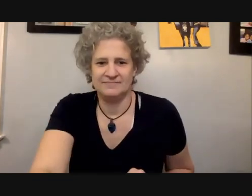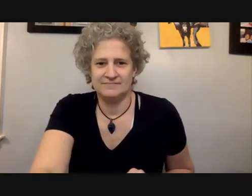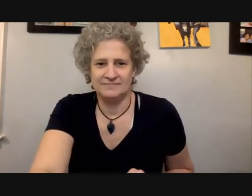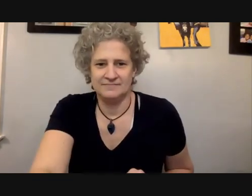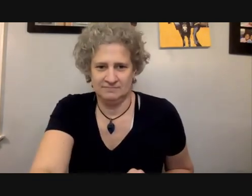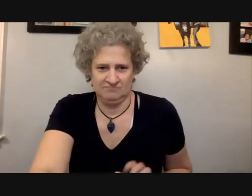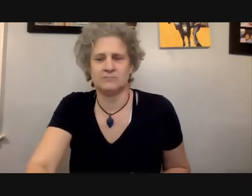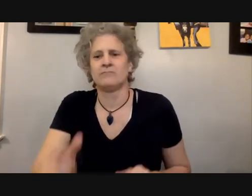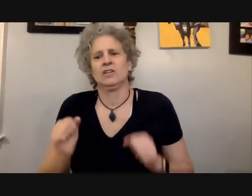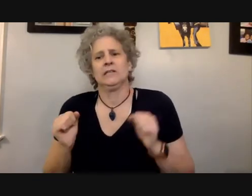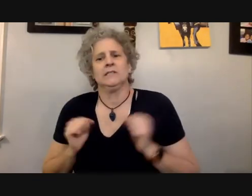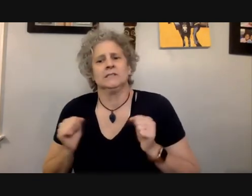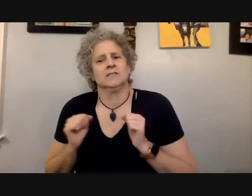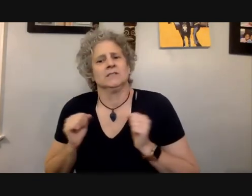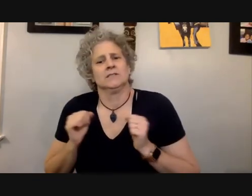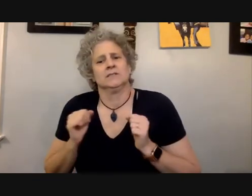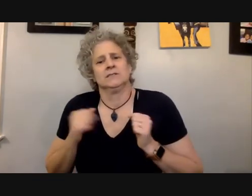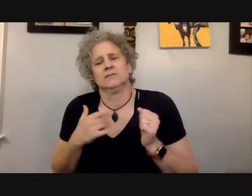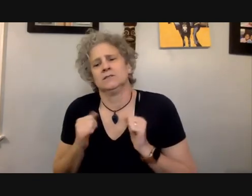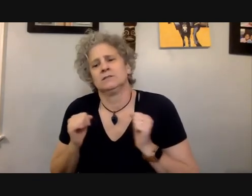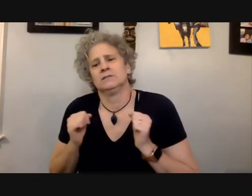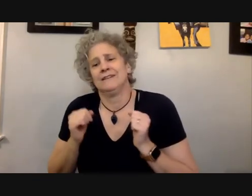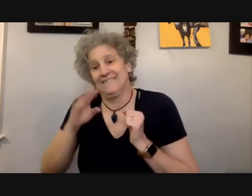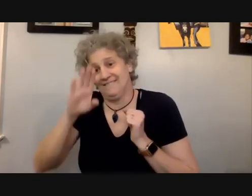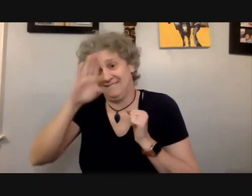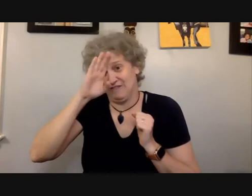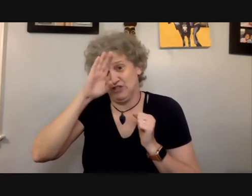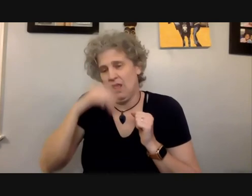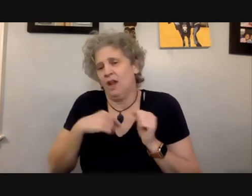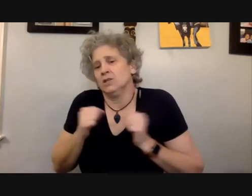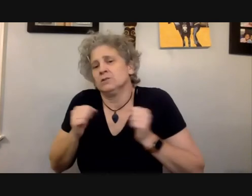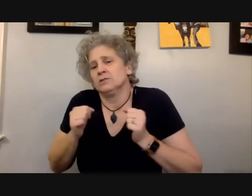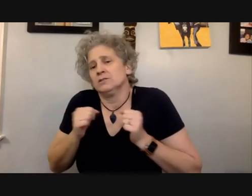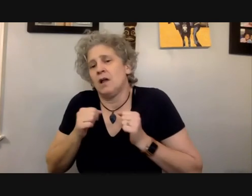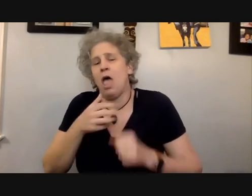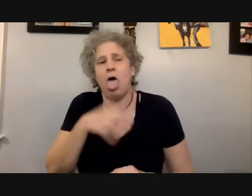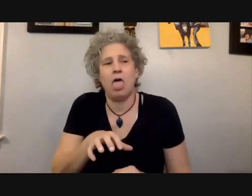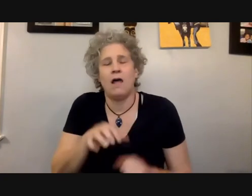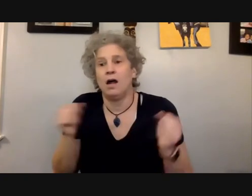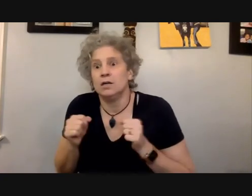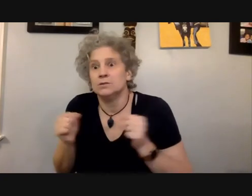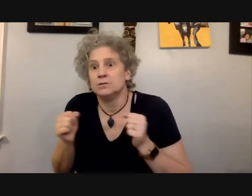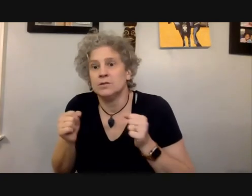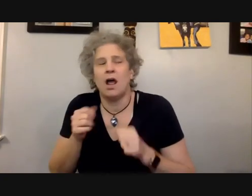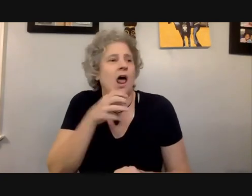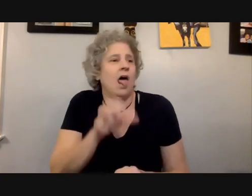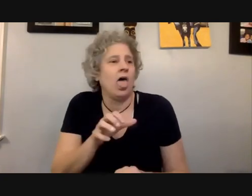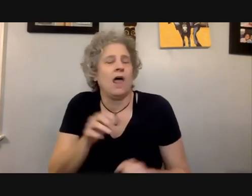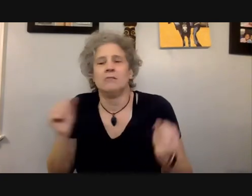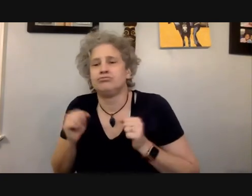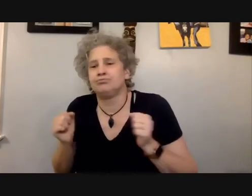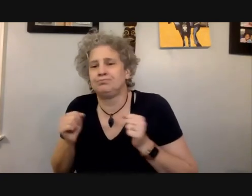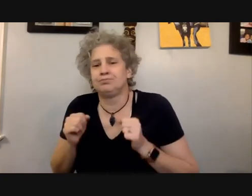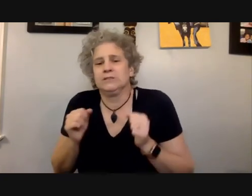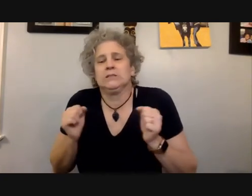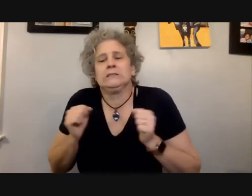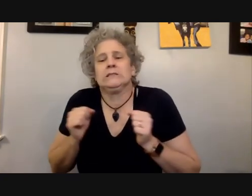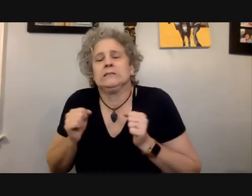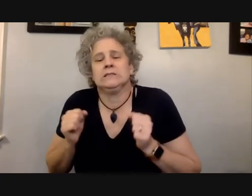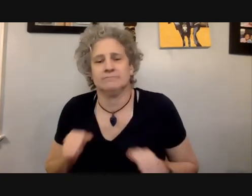now, that sign becoming more popular. Chills. Chills and fever, oftentimes you see those two go